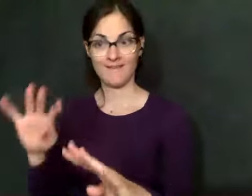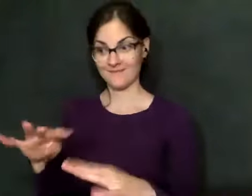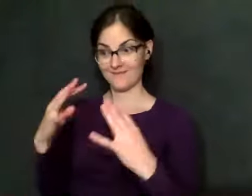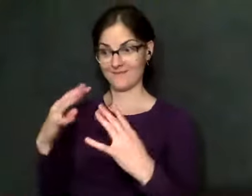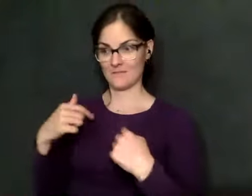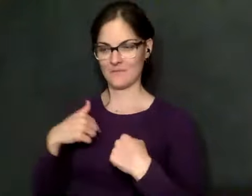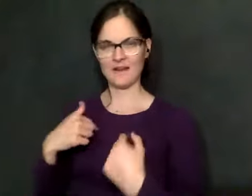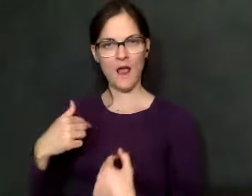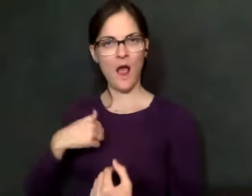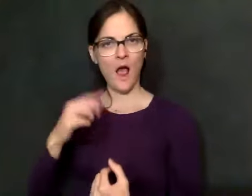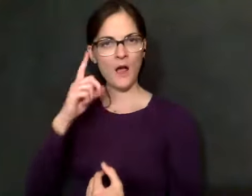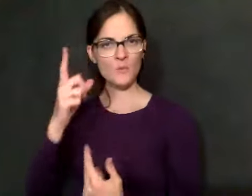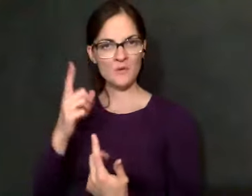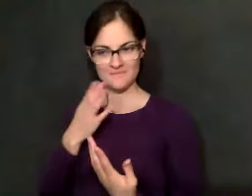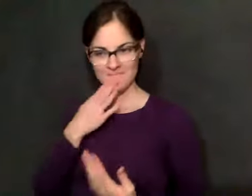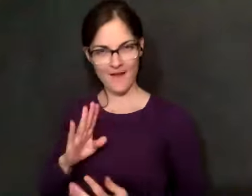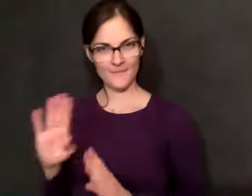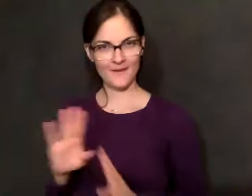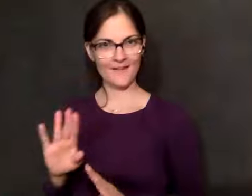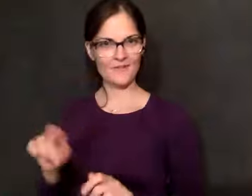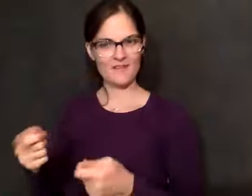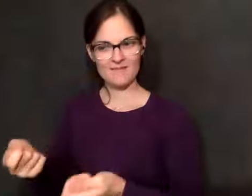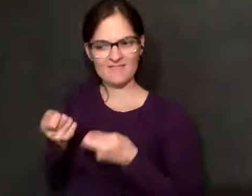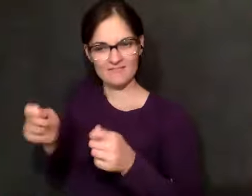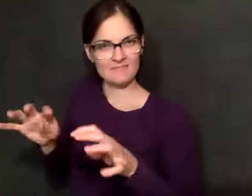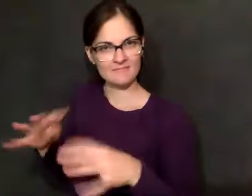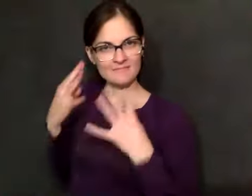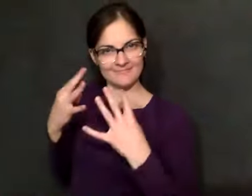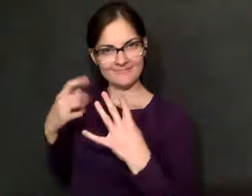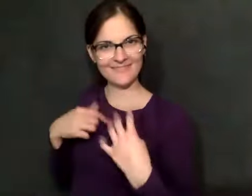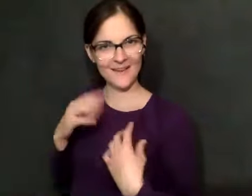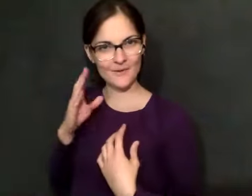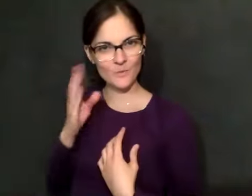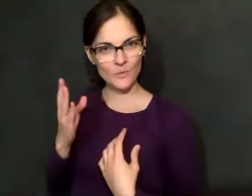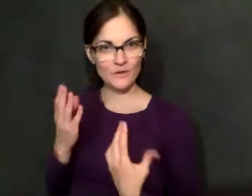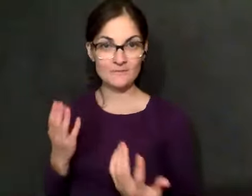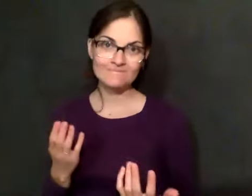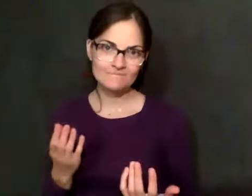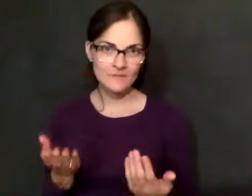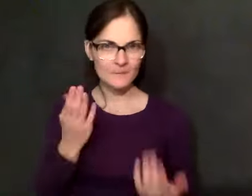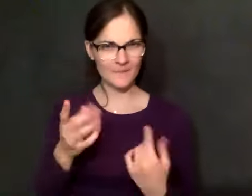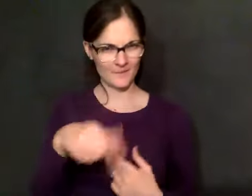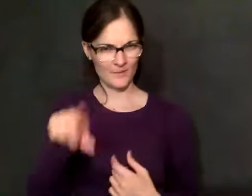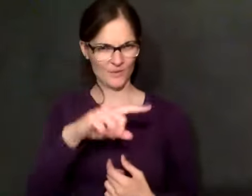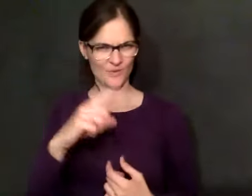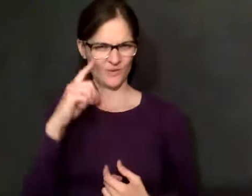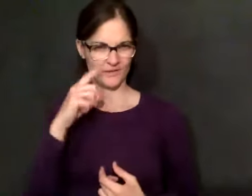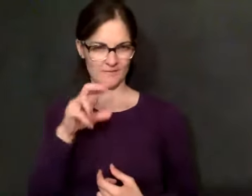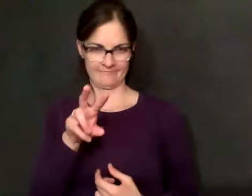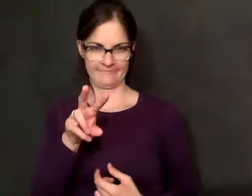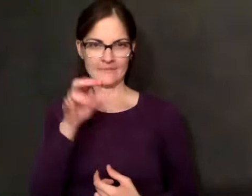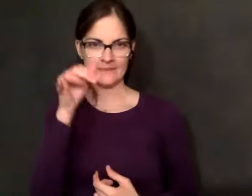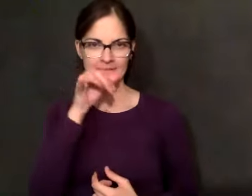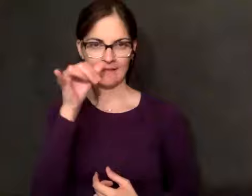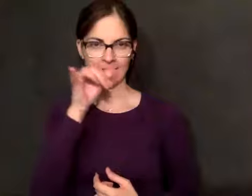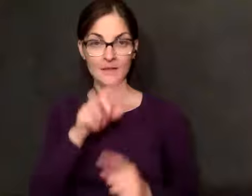And that's, as silly as it sounds in hindsight, that's where I learned that there's the piece between the information that gets in